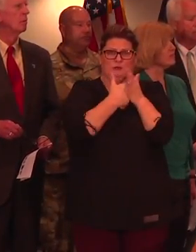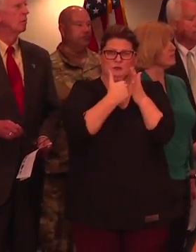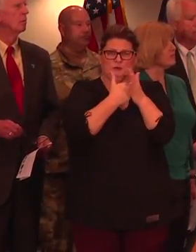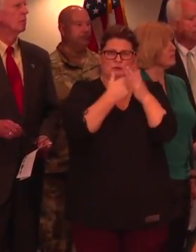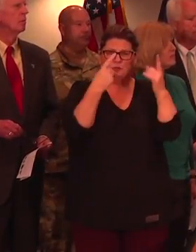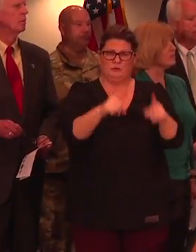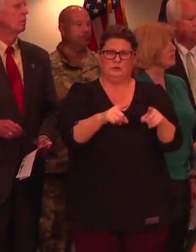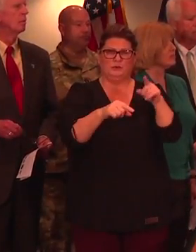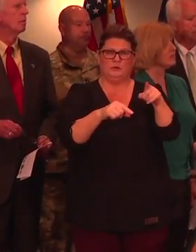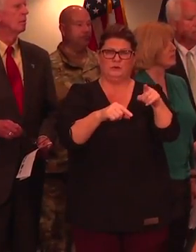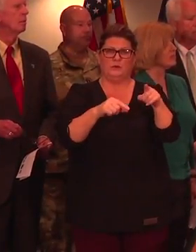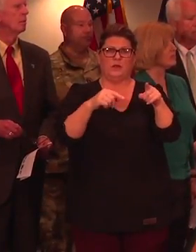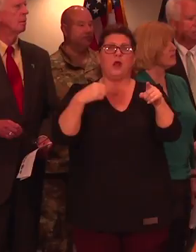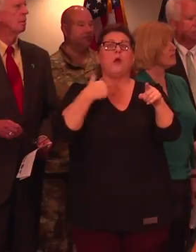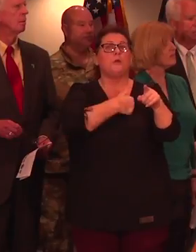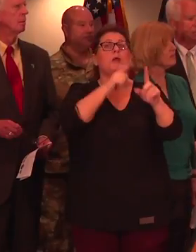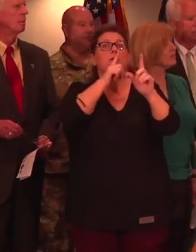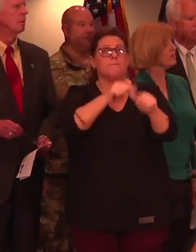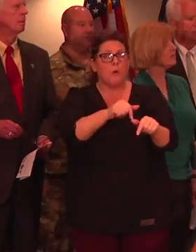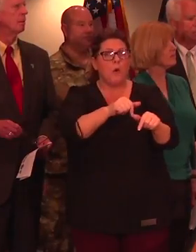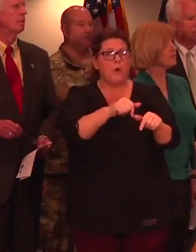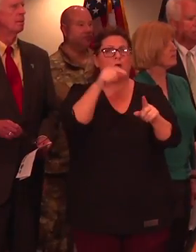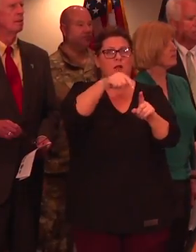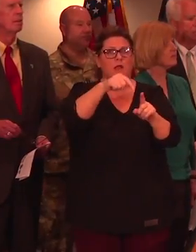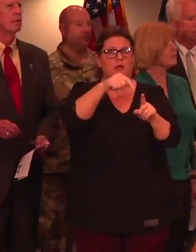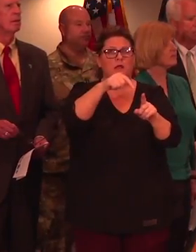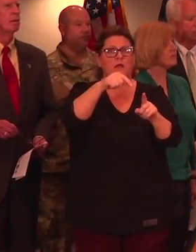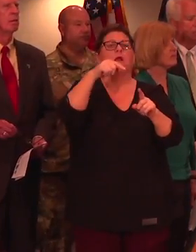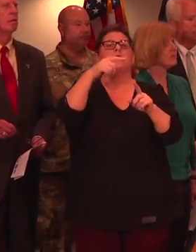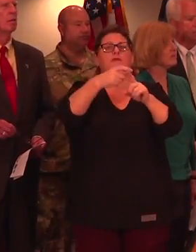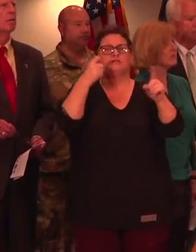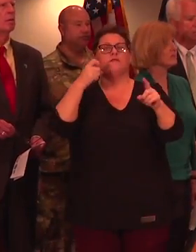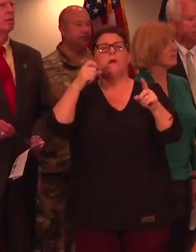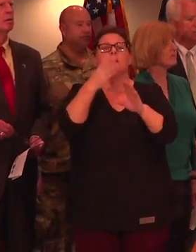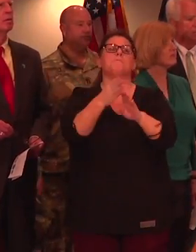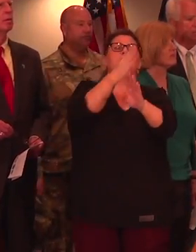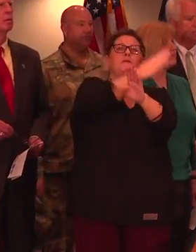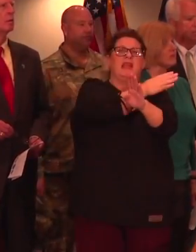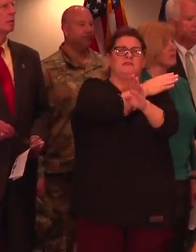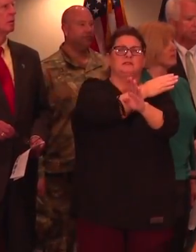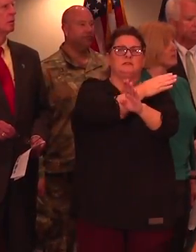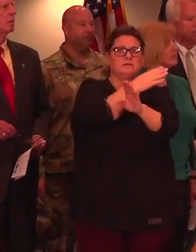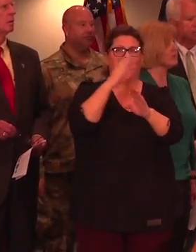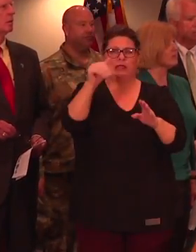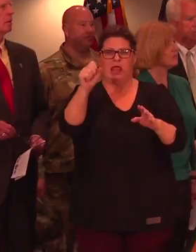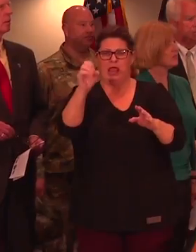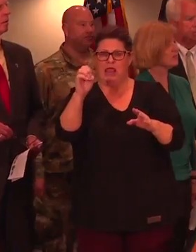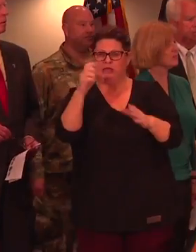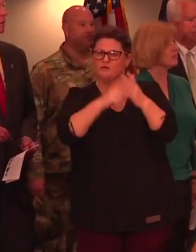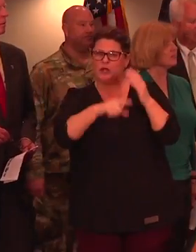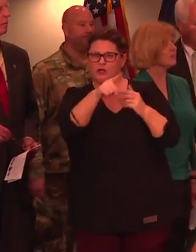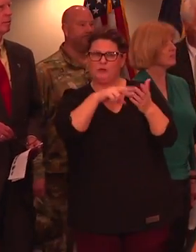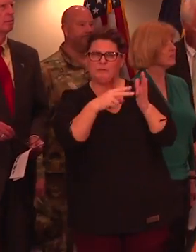The newest Lexington County case that we were reporting was a known contact to a previously reported case. Can't be more specific than that?